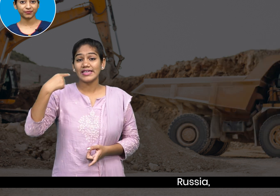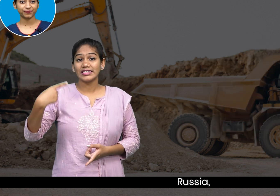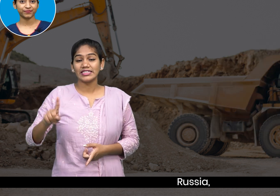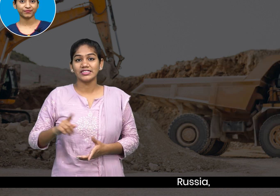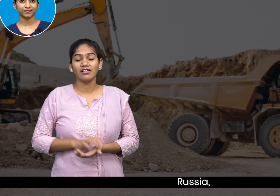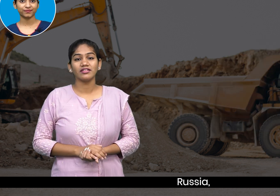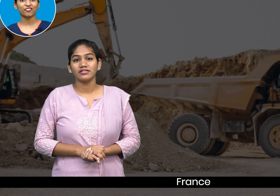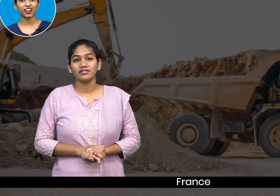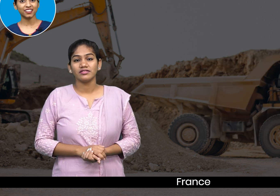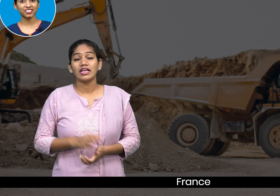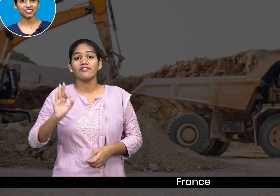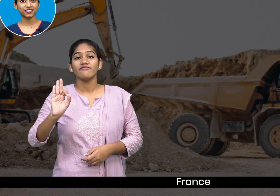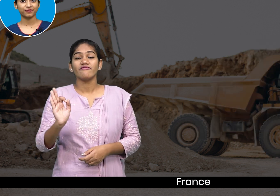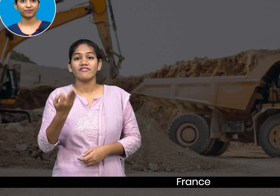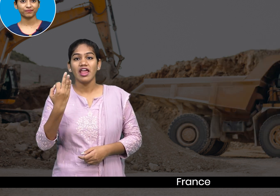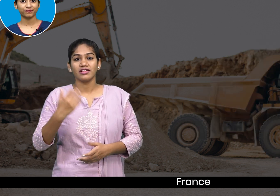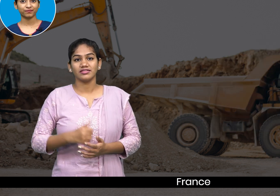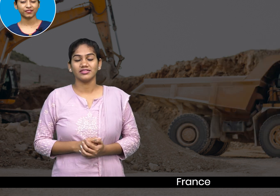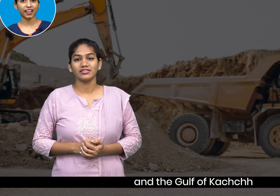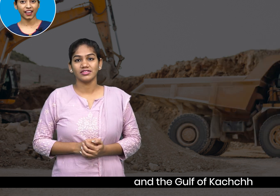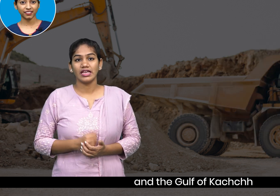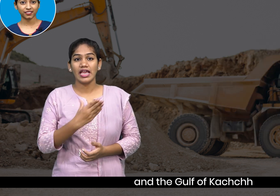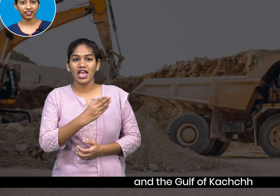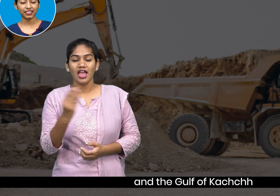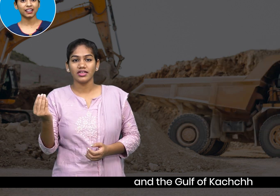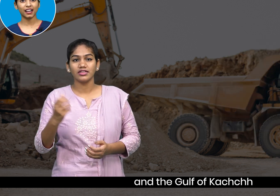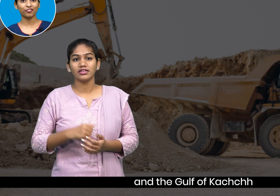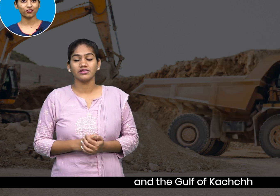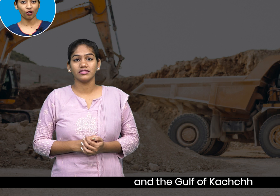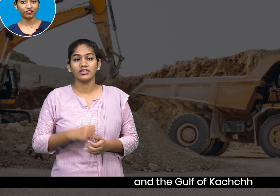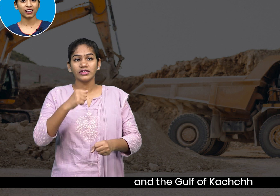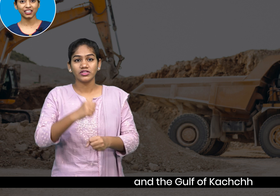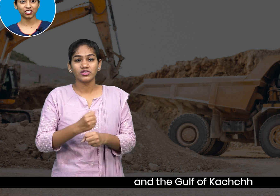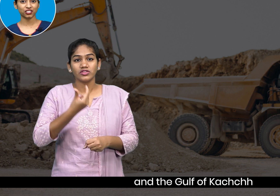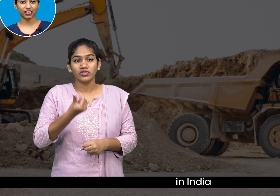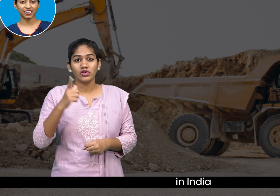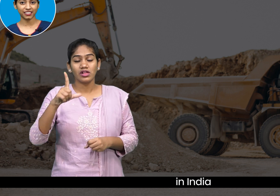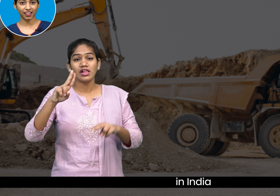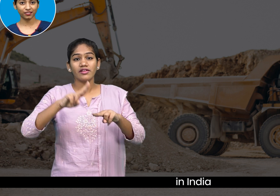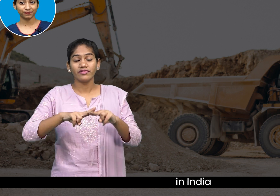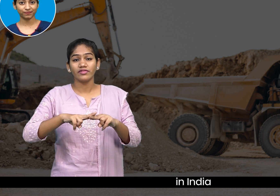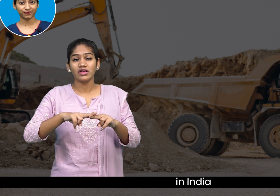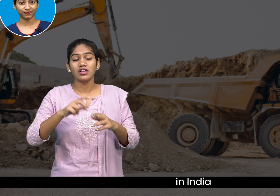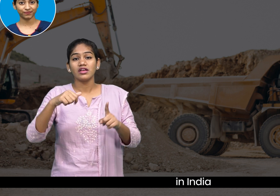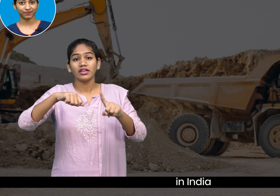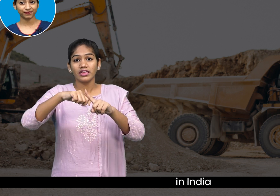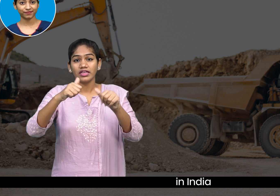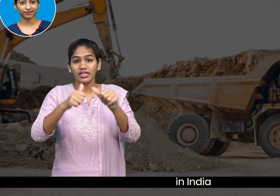Russia, France, and the Gulf of Kutch in India